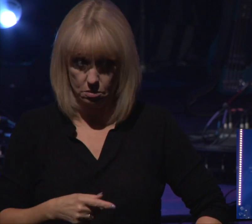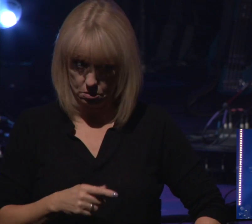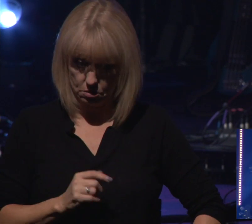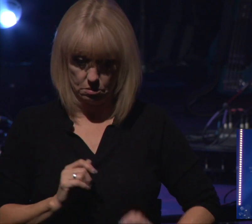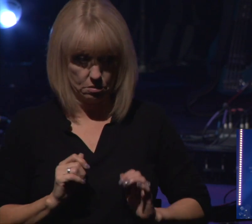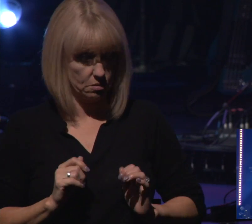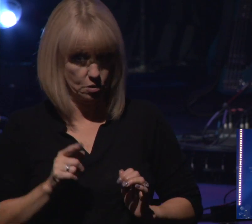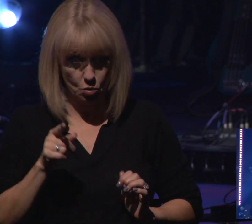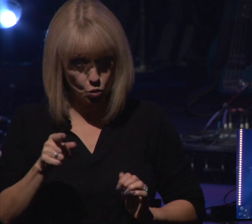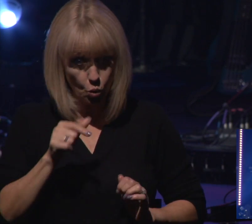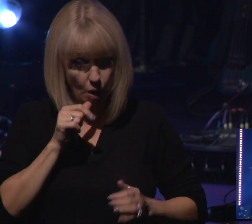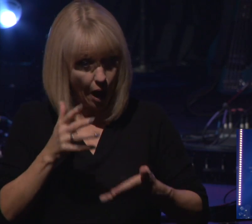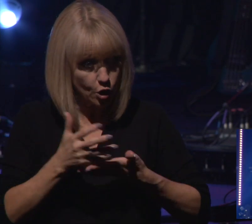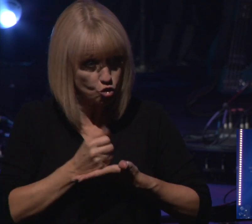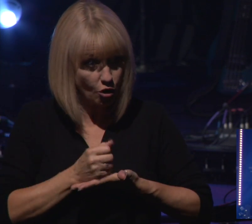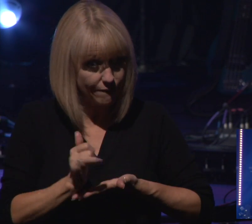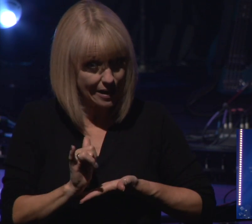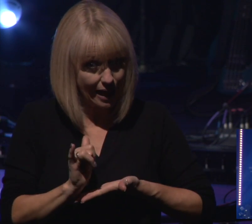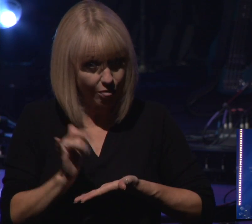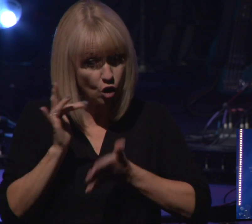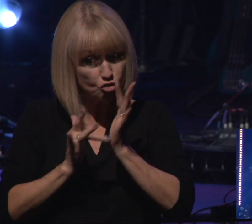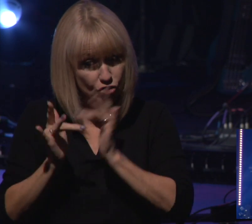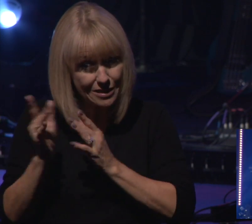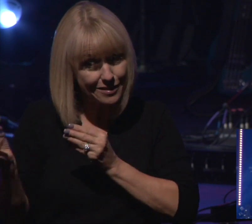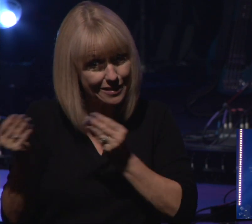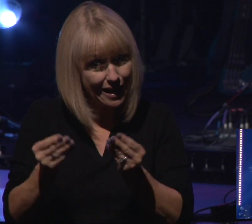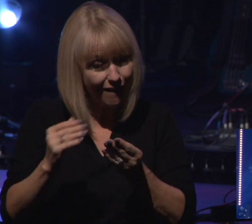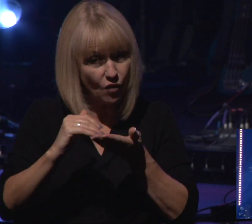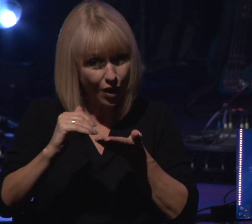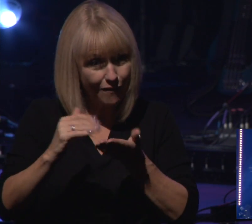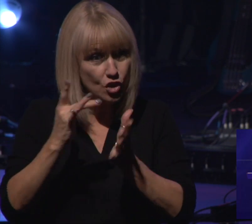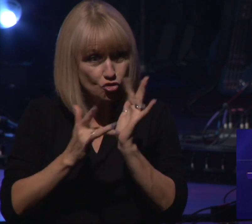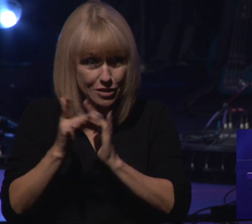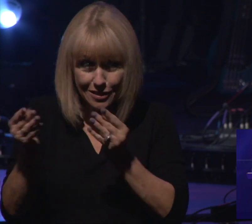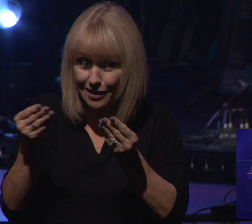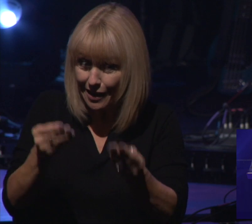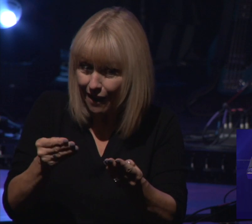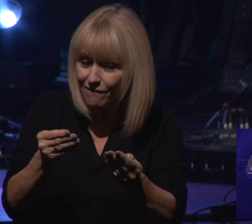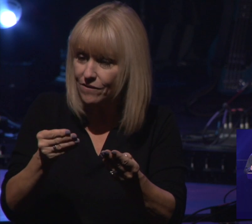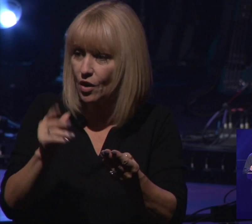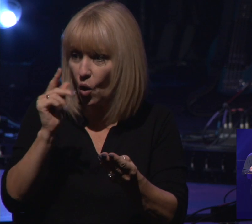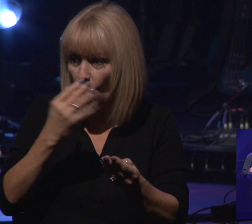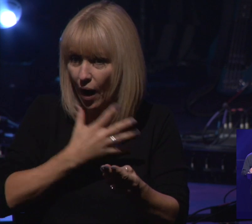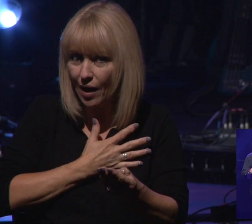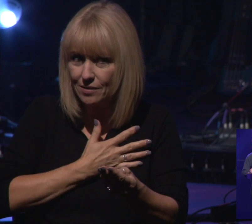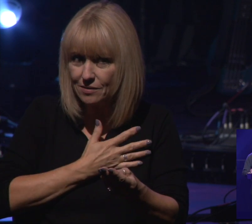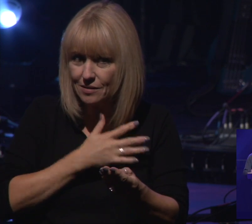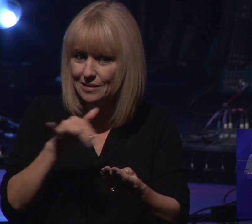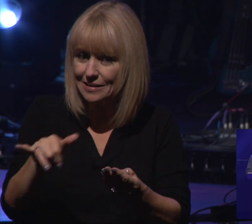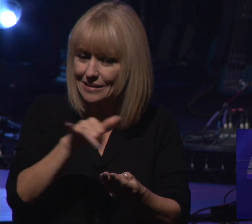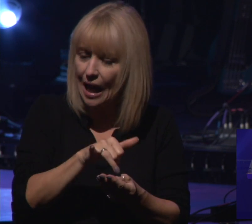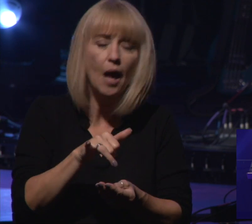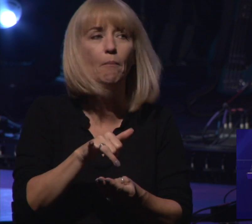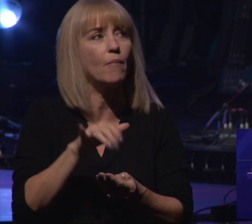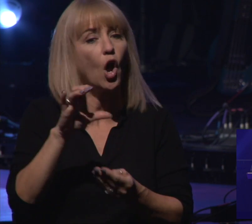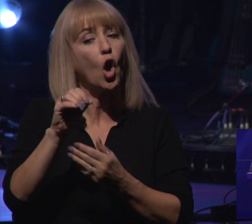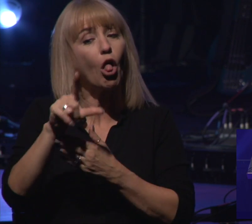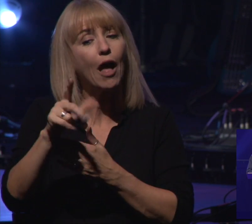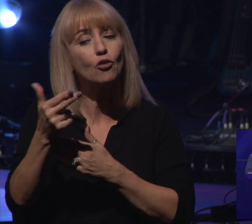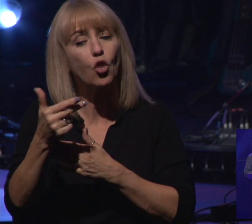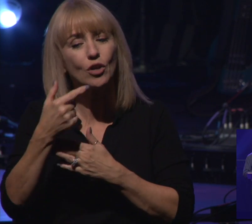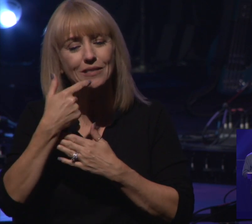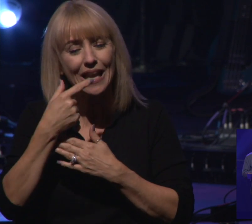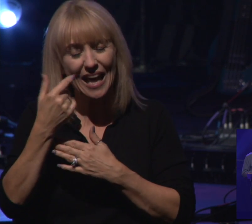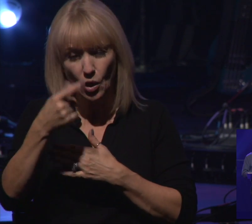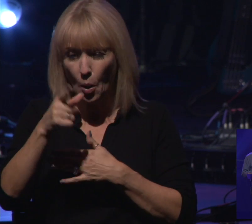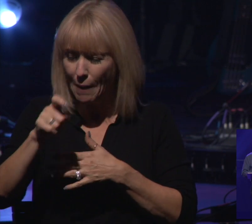don't deserve the grace of Jesus either. Colossians chapter 3, verse 13 says, bear with each other and forgive one